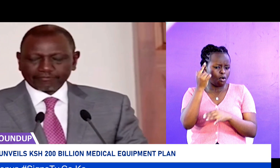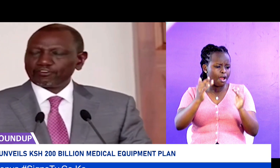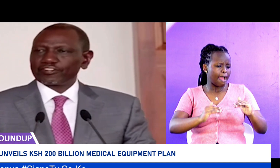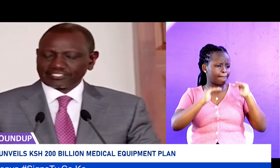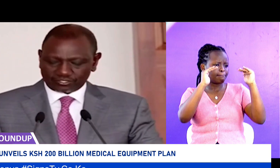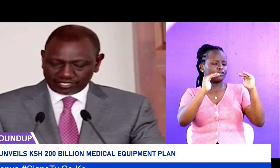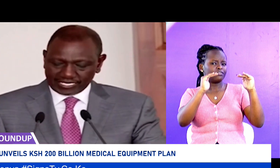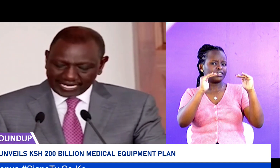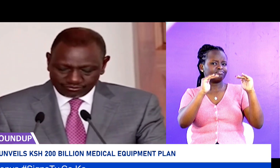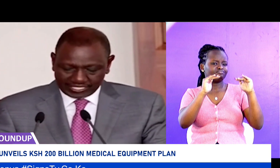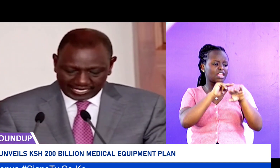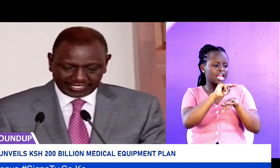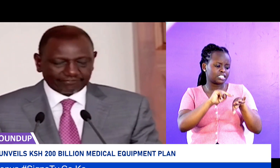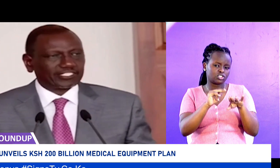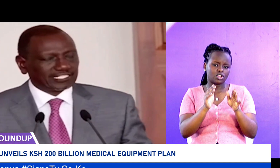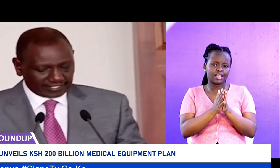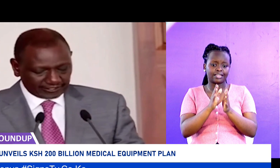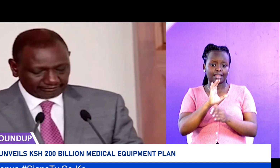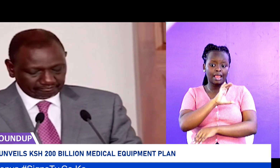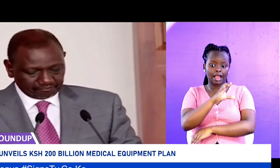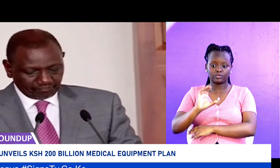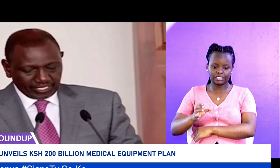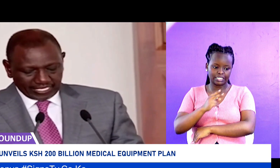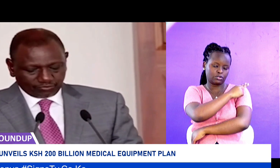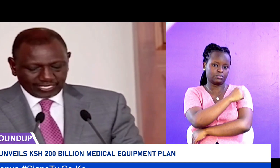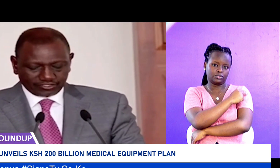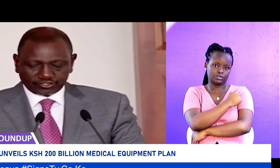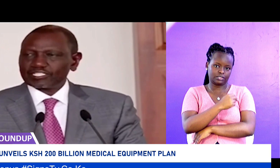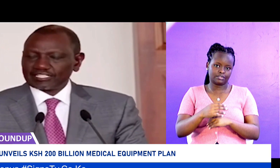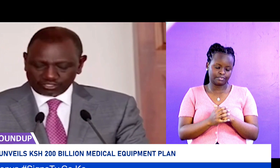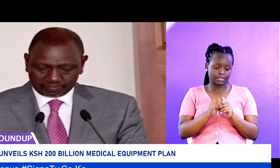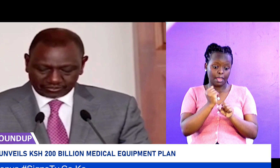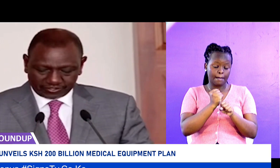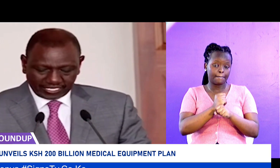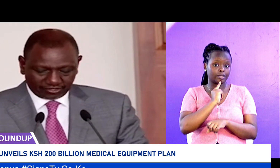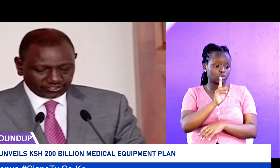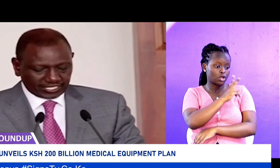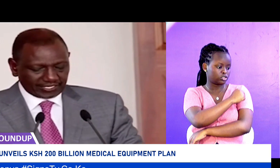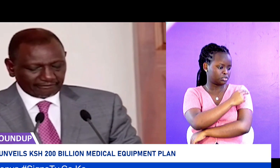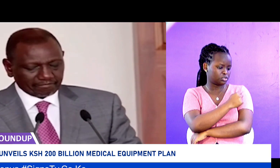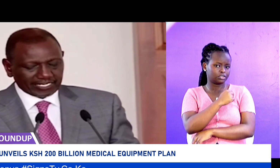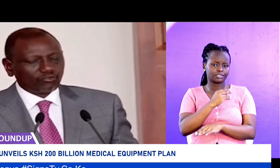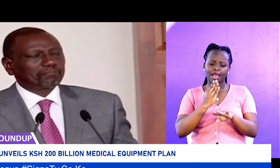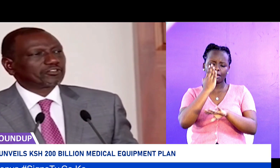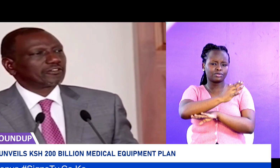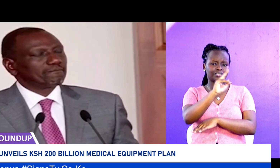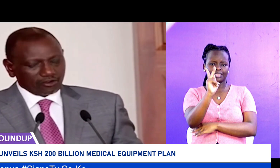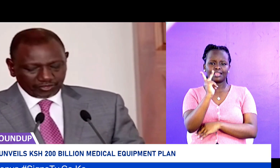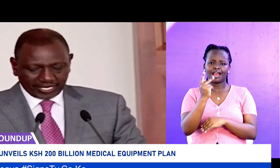both national and county healthcare facilities. It will ensure that hospitals across Kenya are equipped with